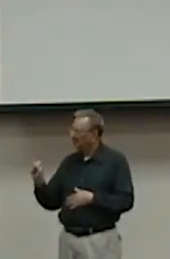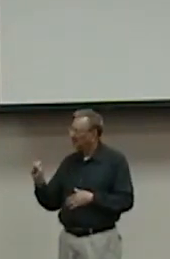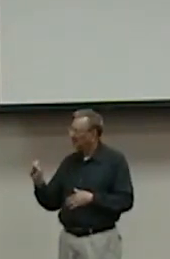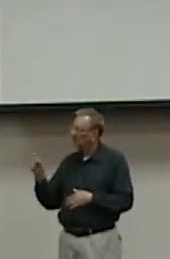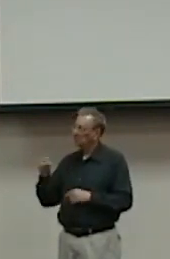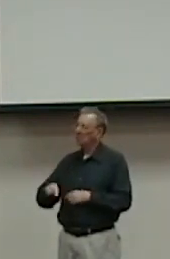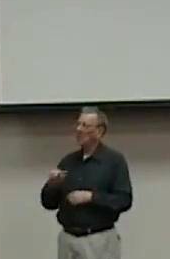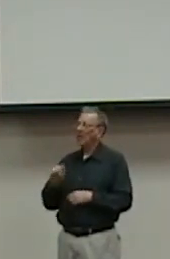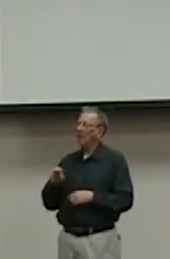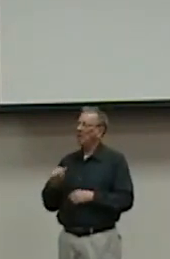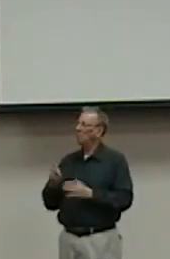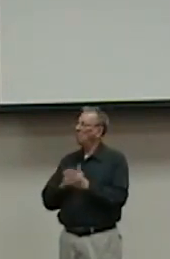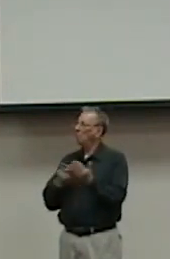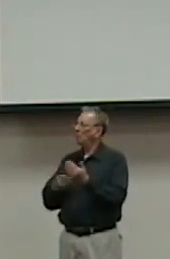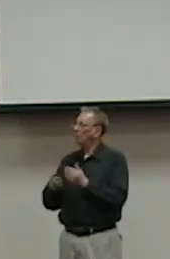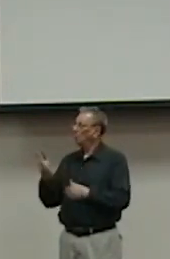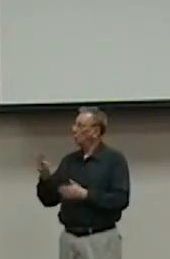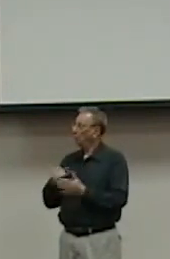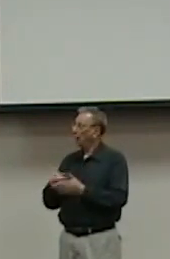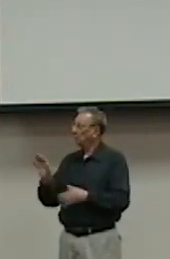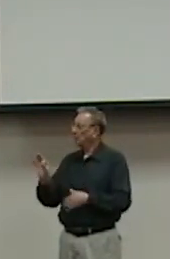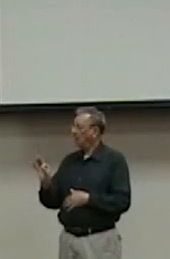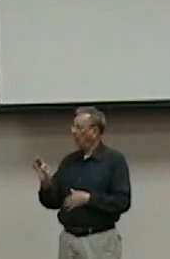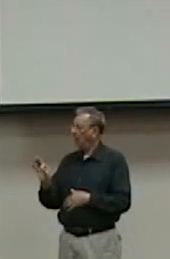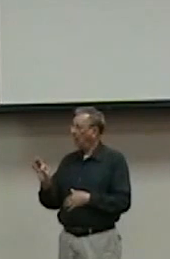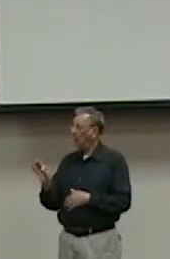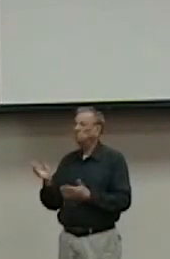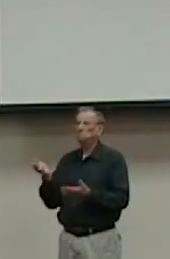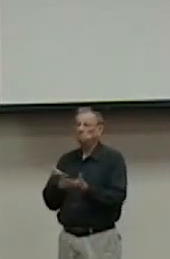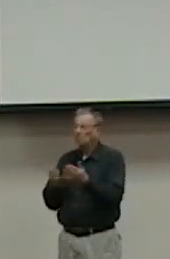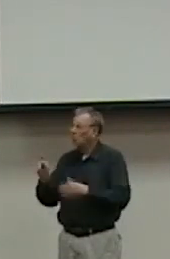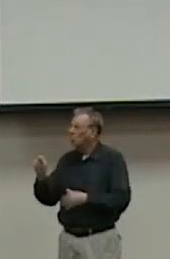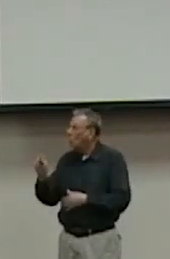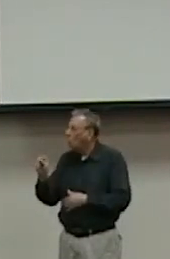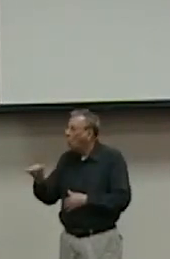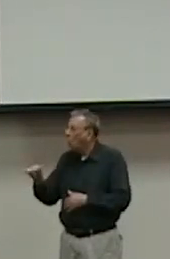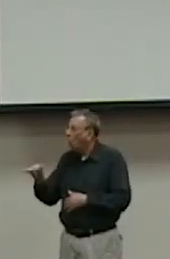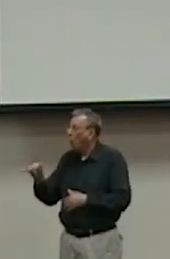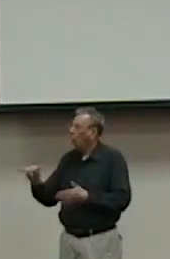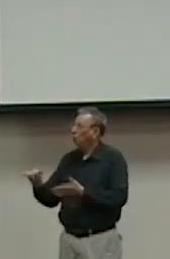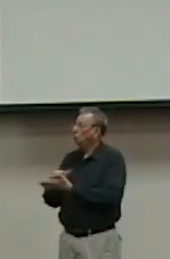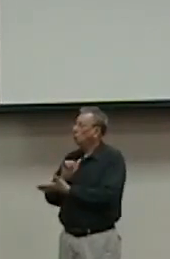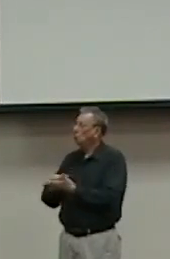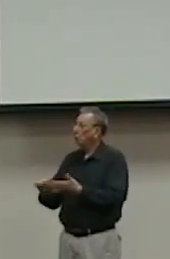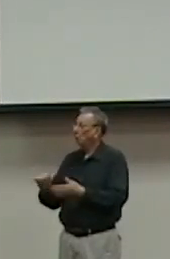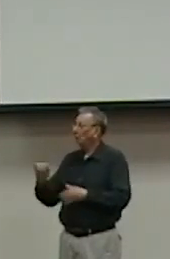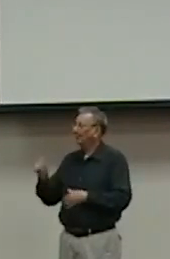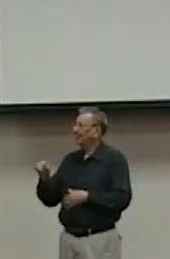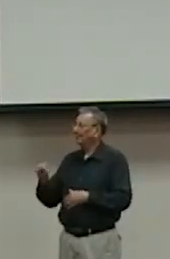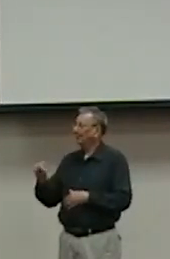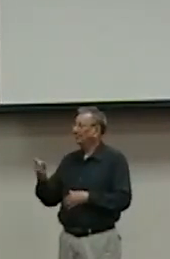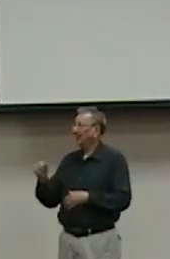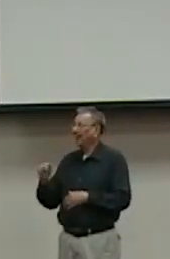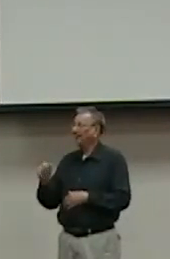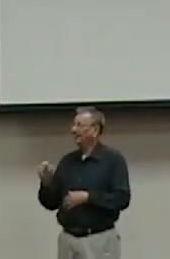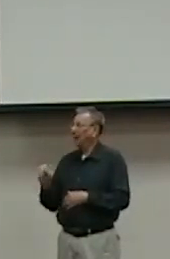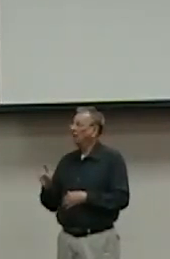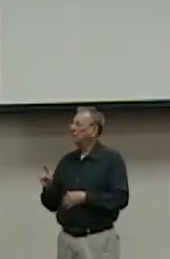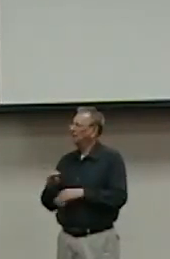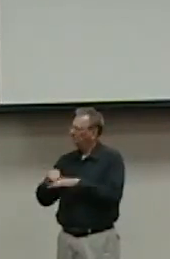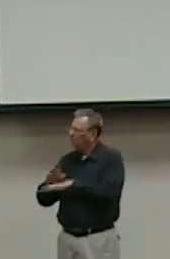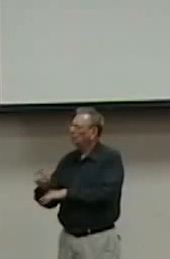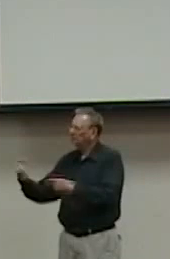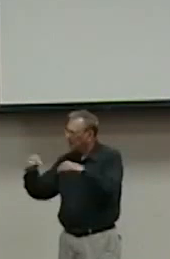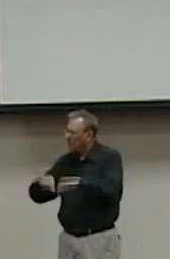in 2009. He served in Troy, New York with James Glasscock. He was influenced to come